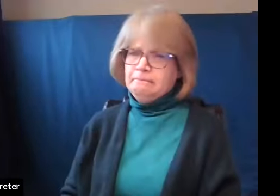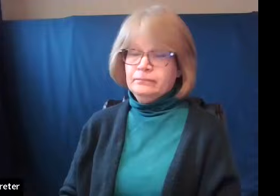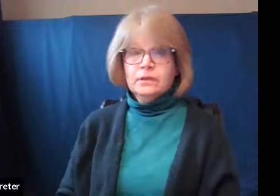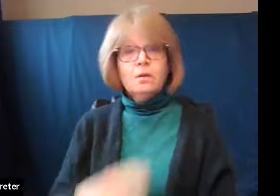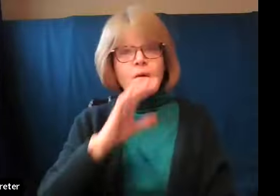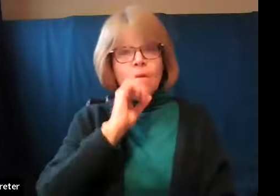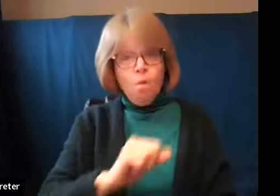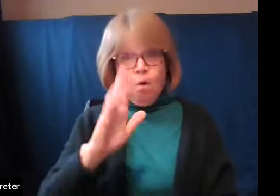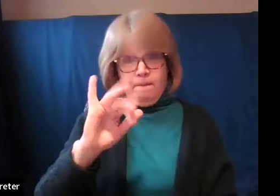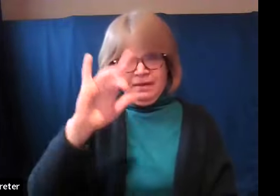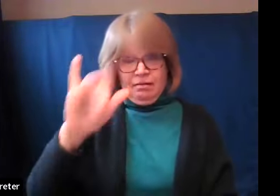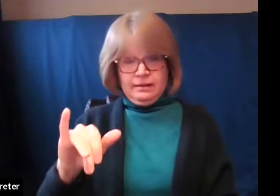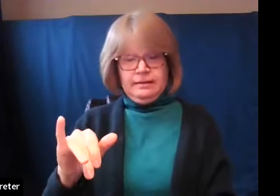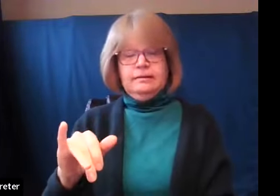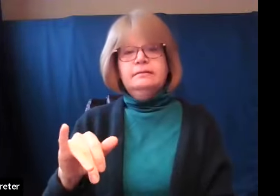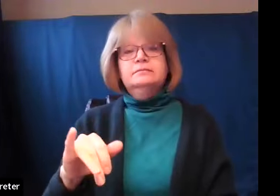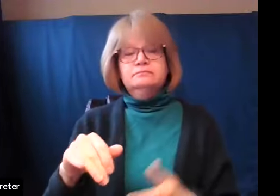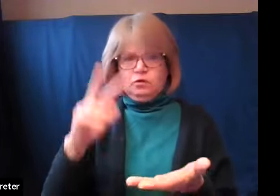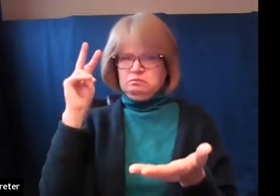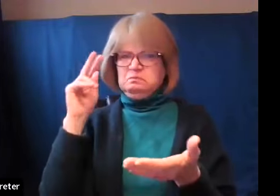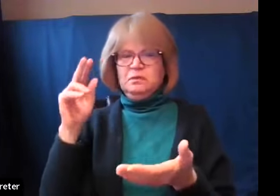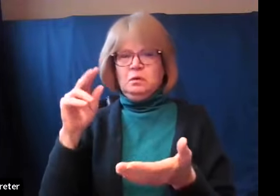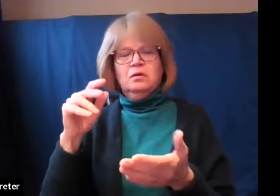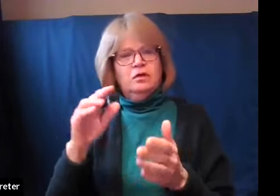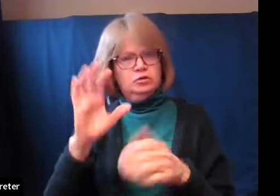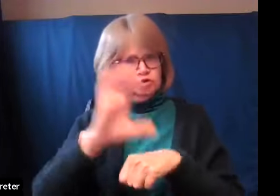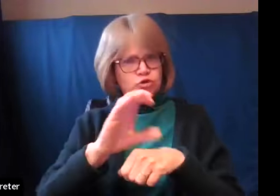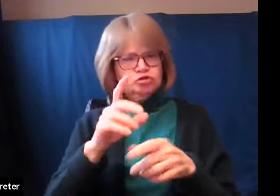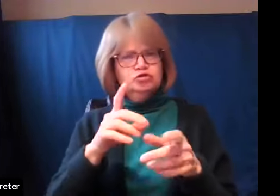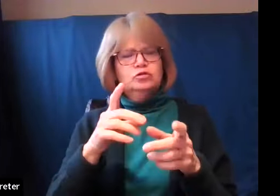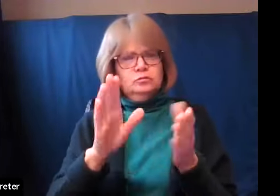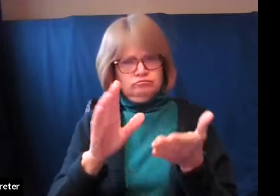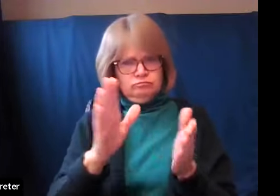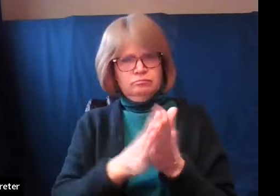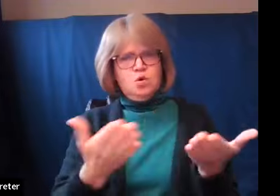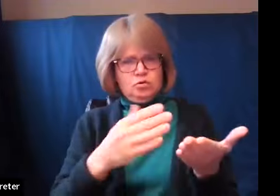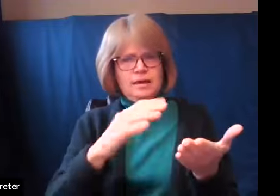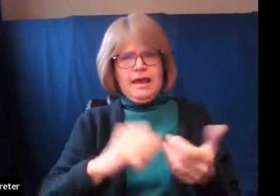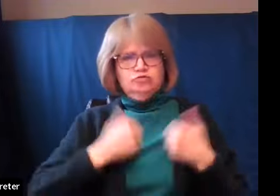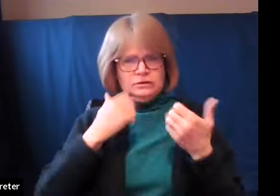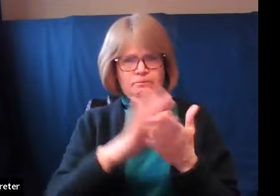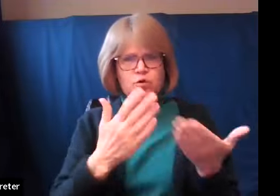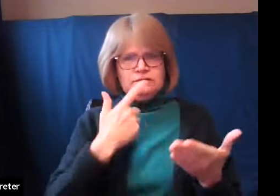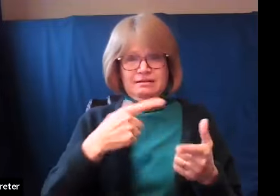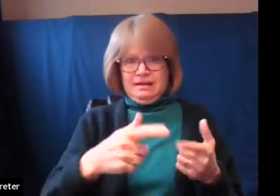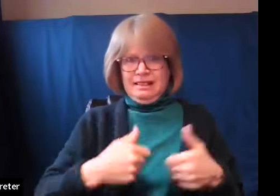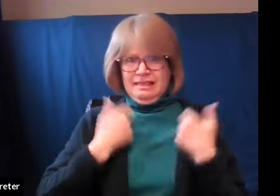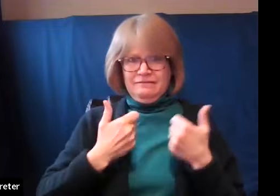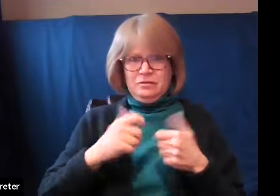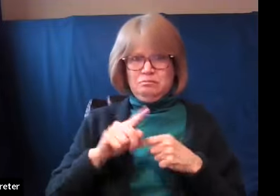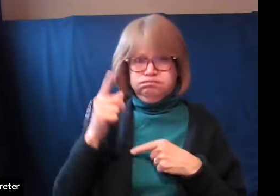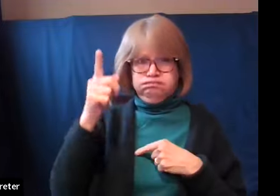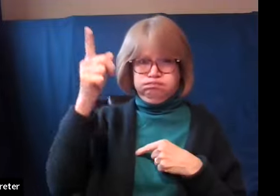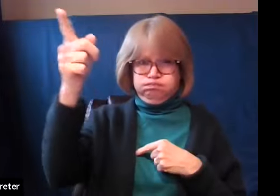Old Billy, the church directory divulged, lived all the way across town in the Mount Airy section of the city.